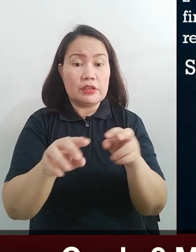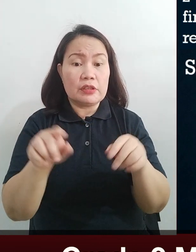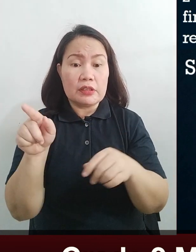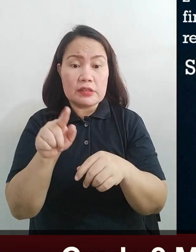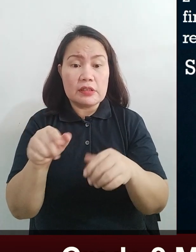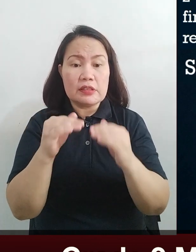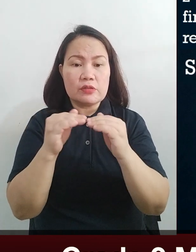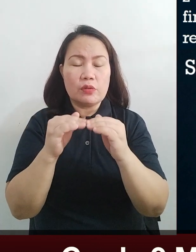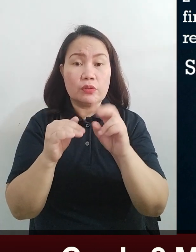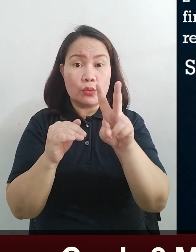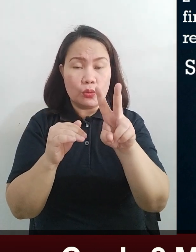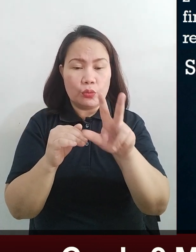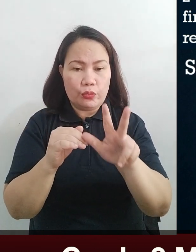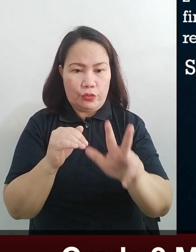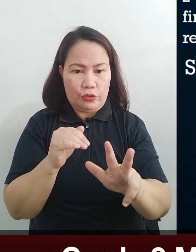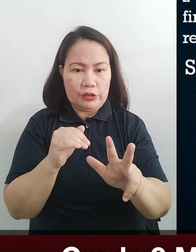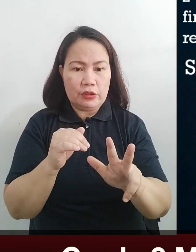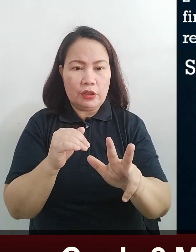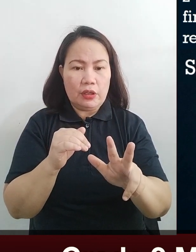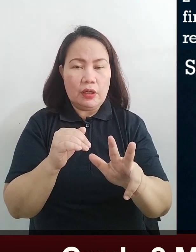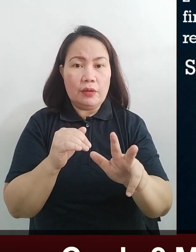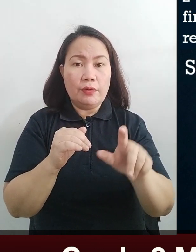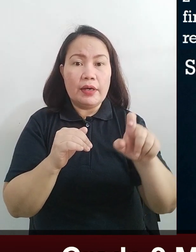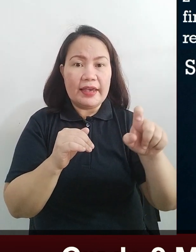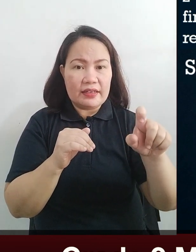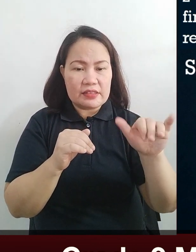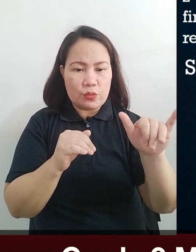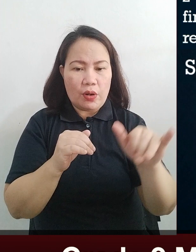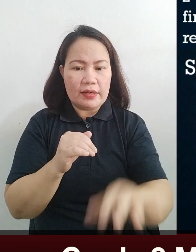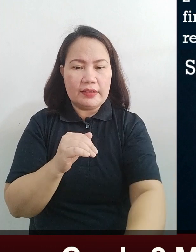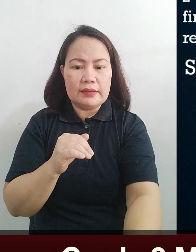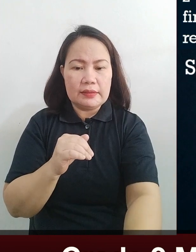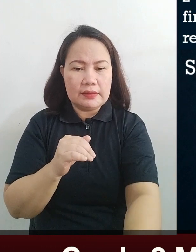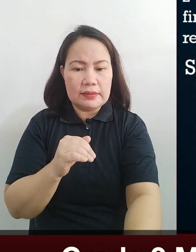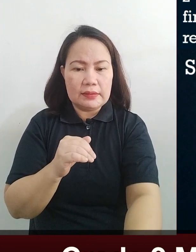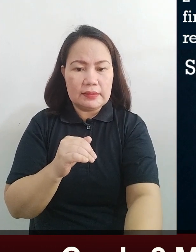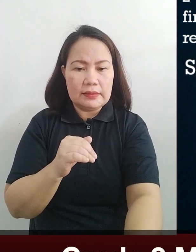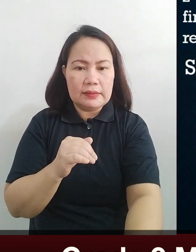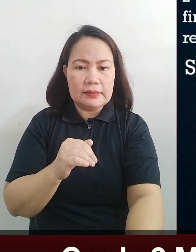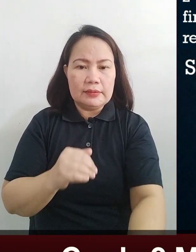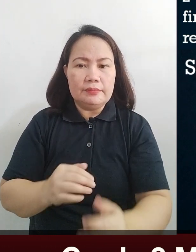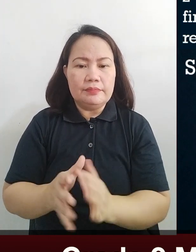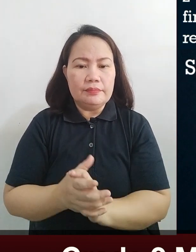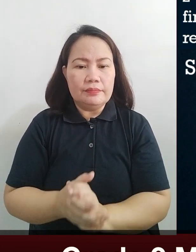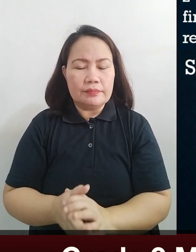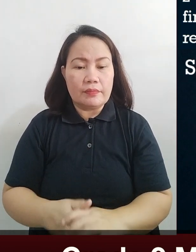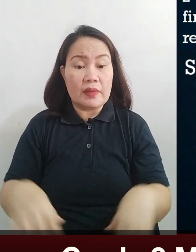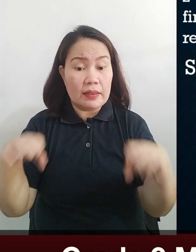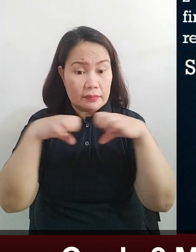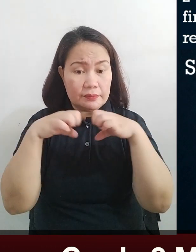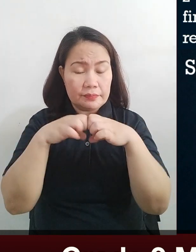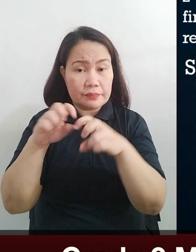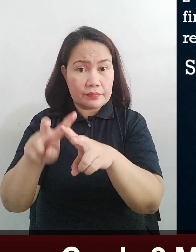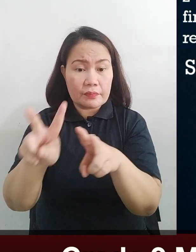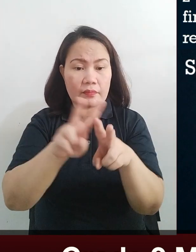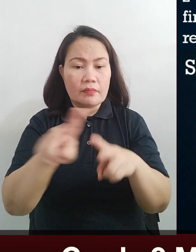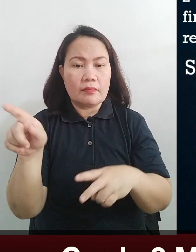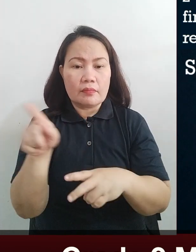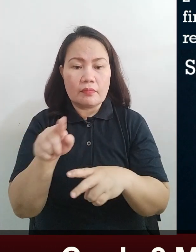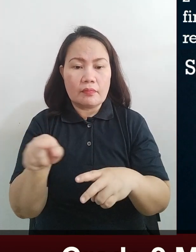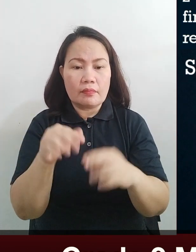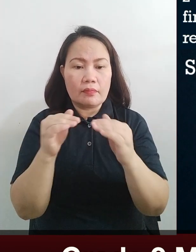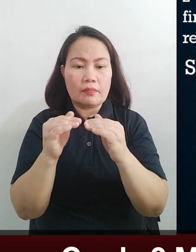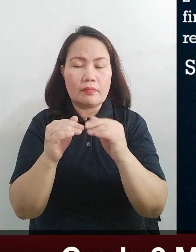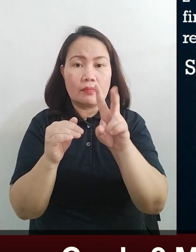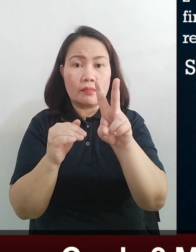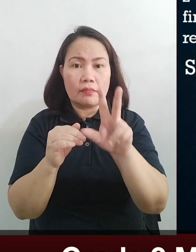2/3 XY. So, pinalitan lang natin yung K natin ng 2/3. So, yung nakuha natin constant. So, the equation